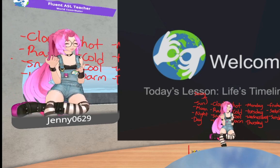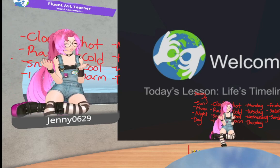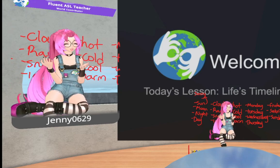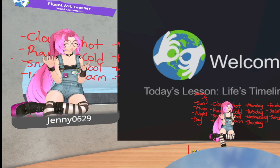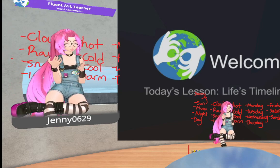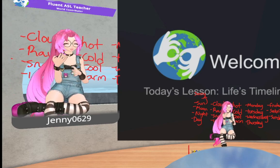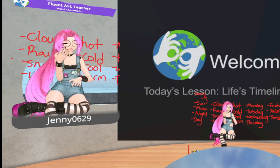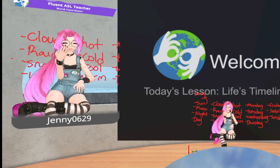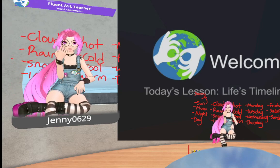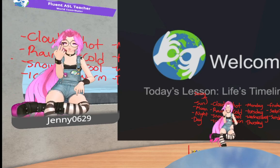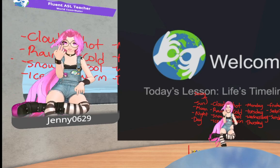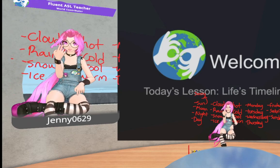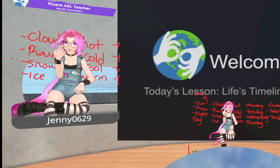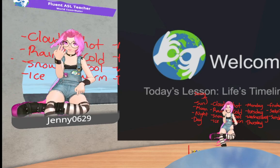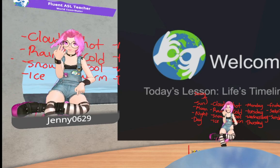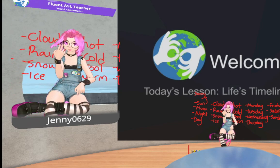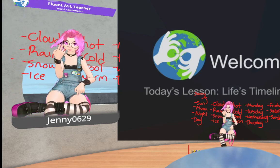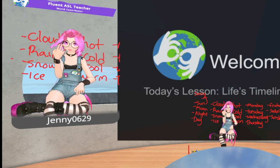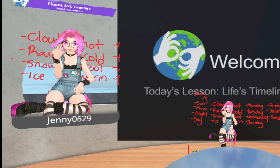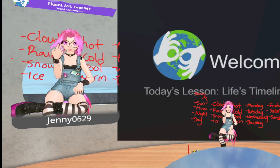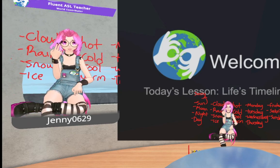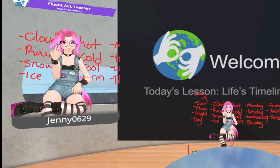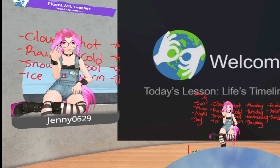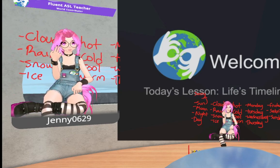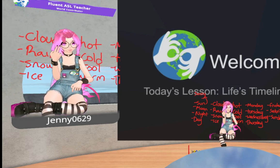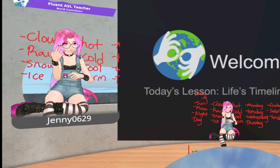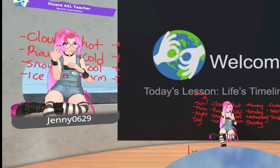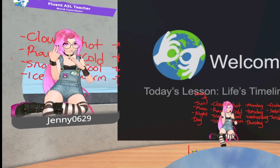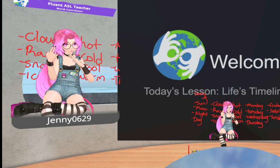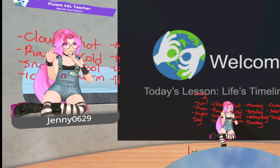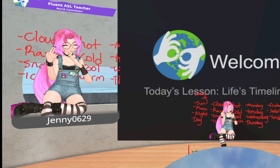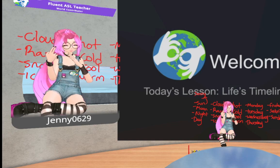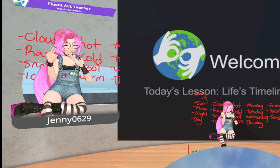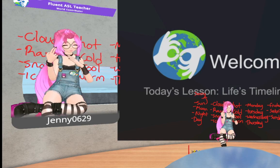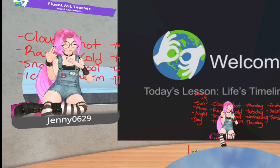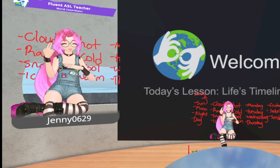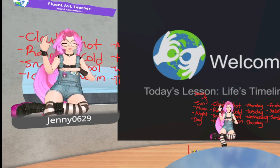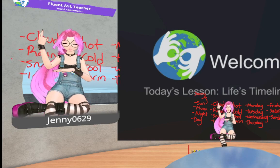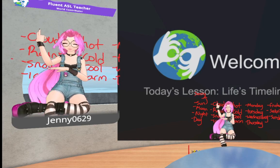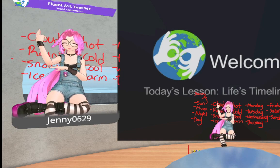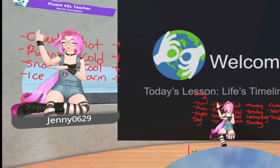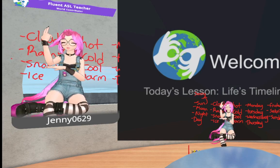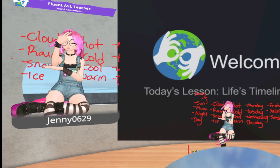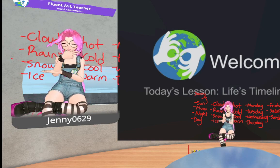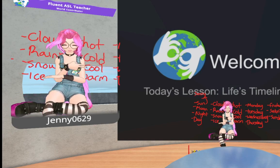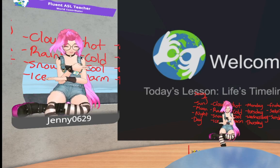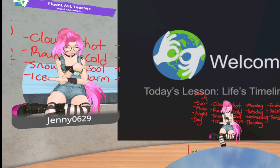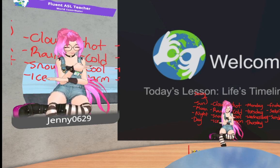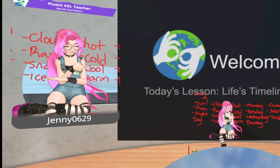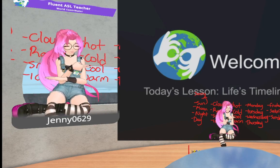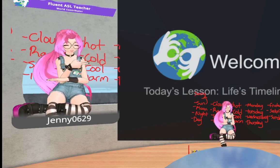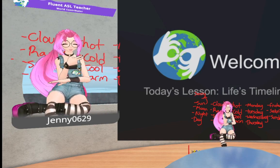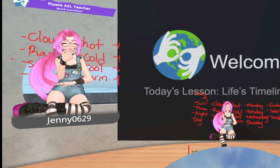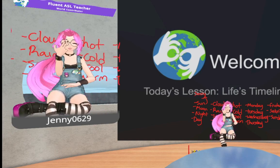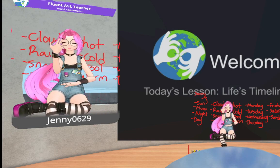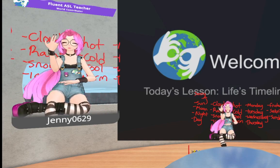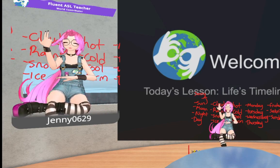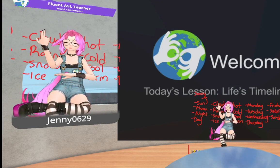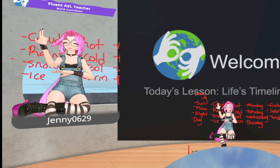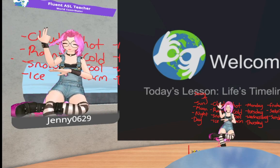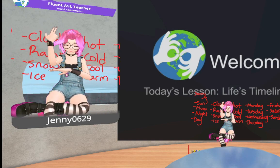Day. And then how would you say 2 days? It's been 2 days. Yes, 2 days.